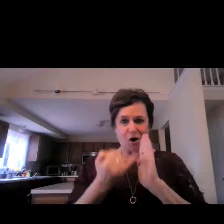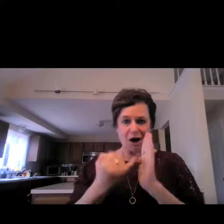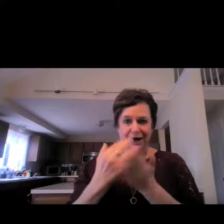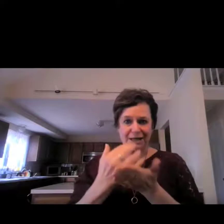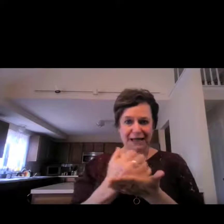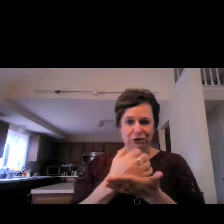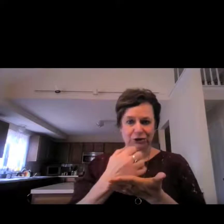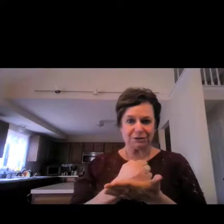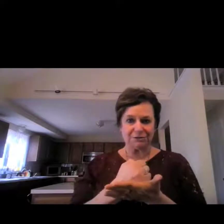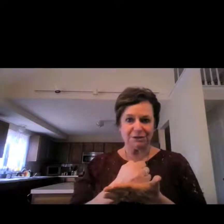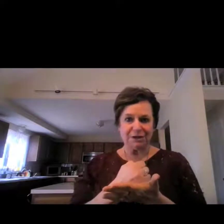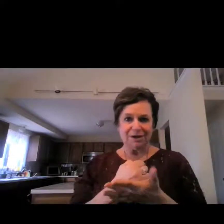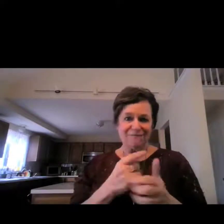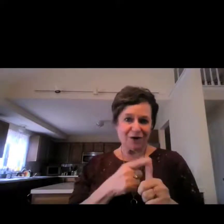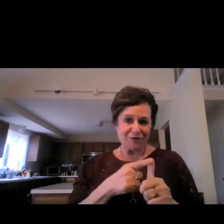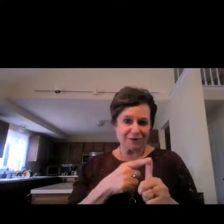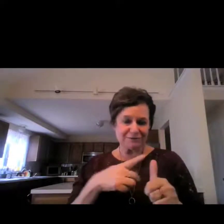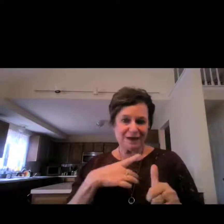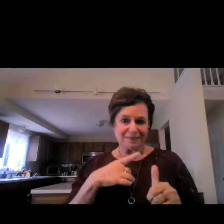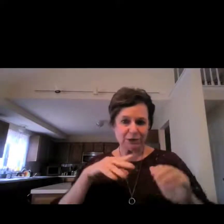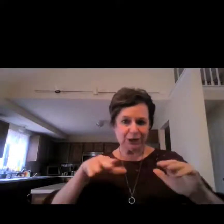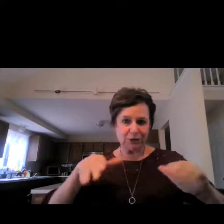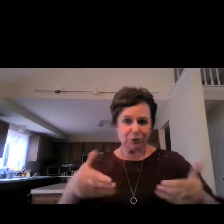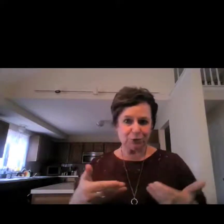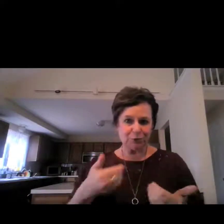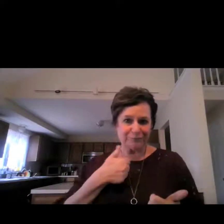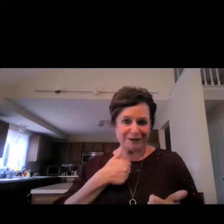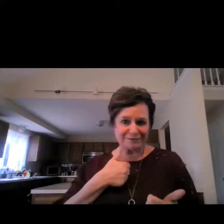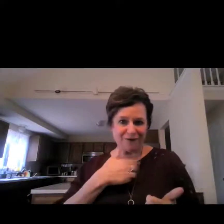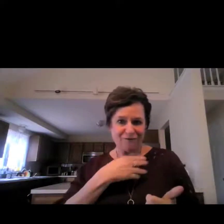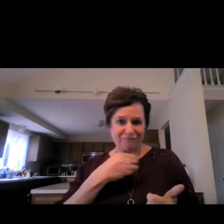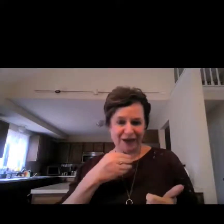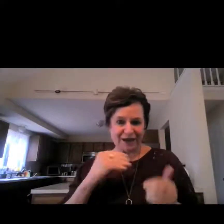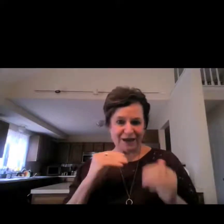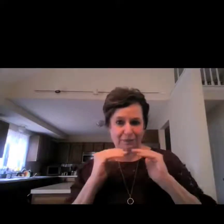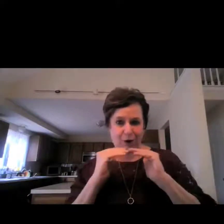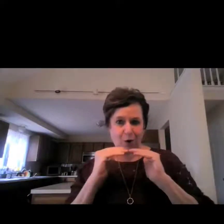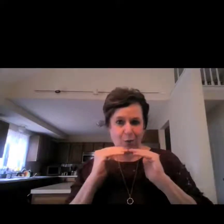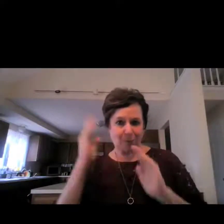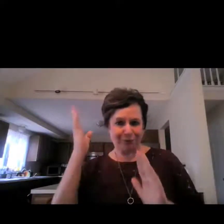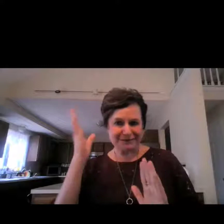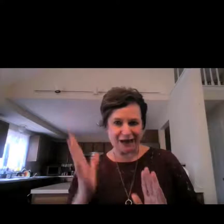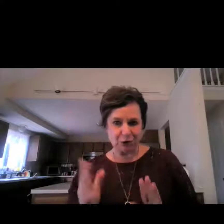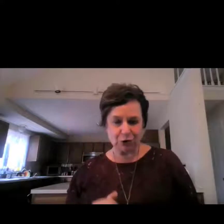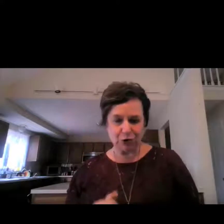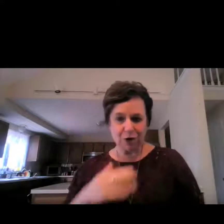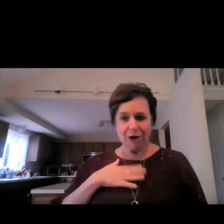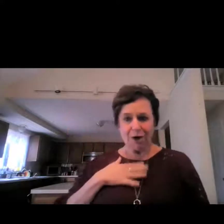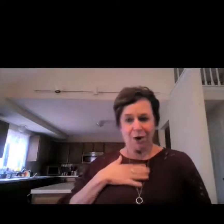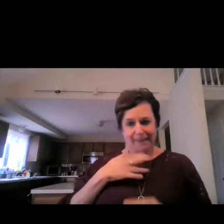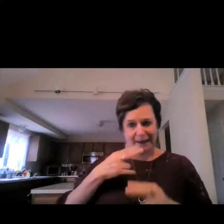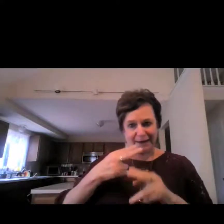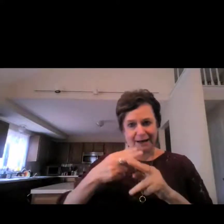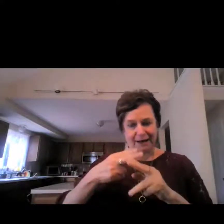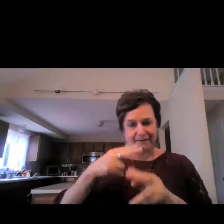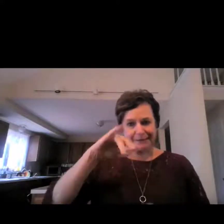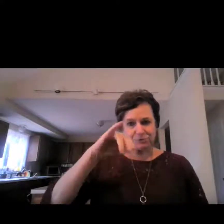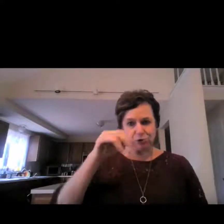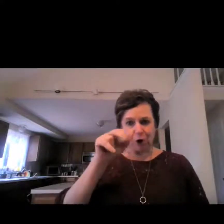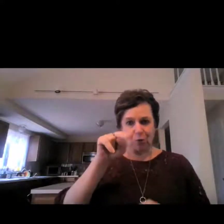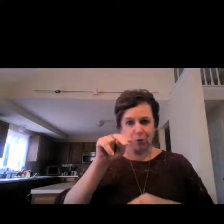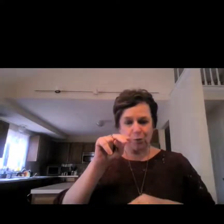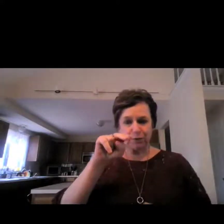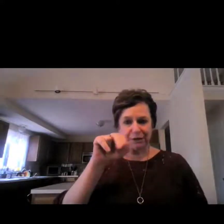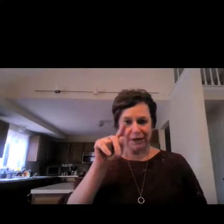So today's topic is about deaf art collections. Let me introduce myself and my co-presenter for